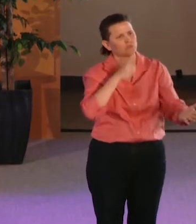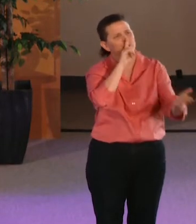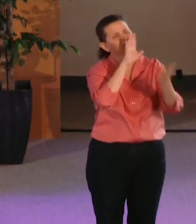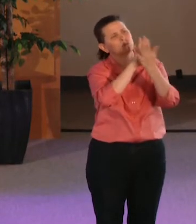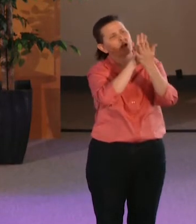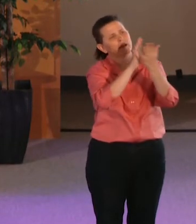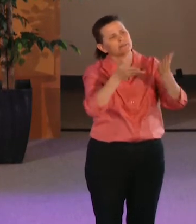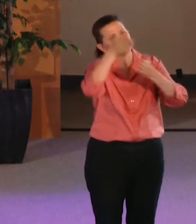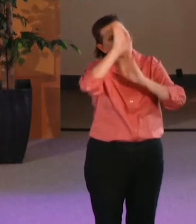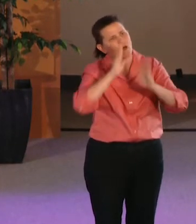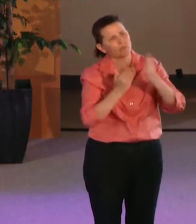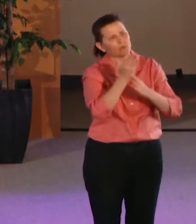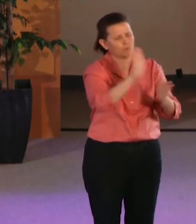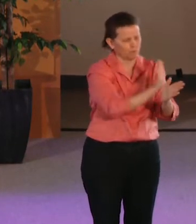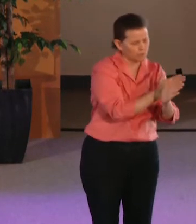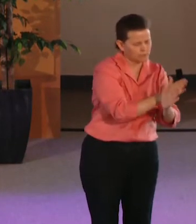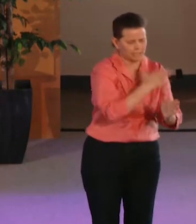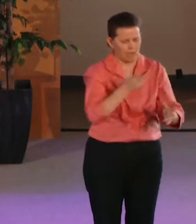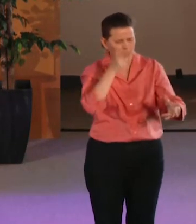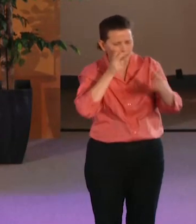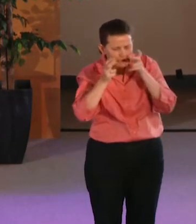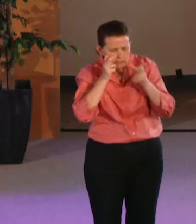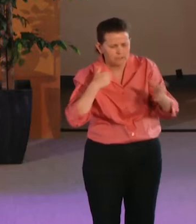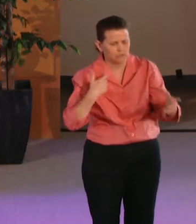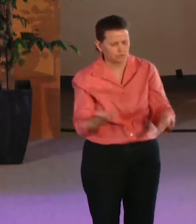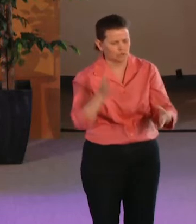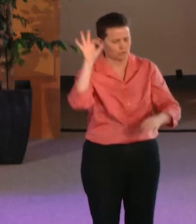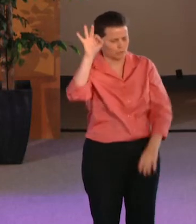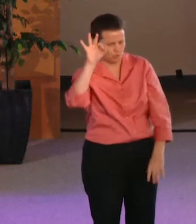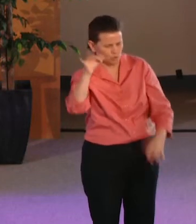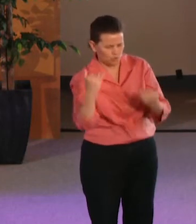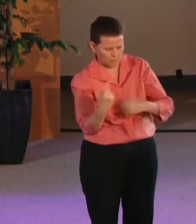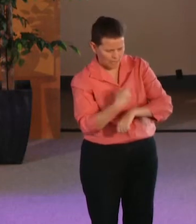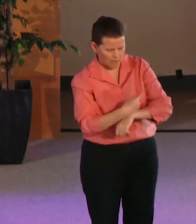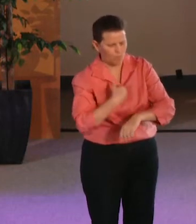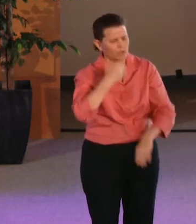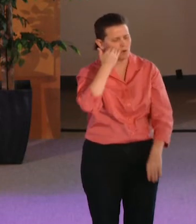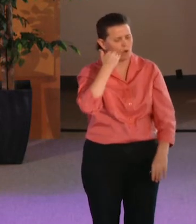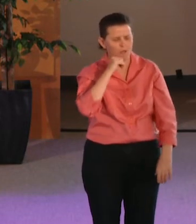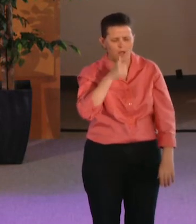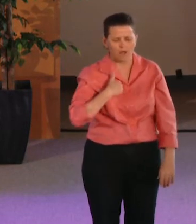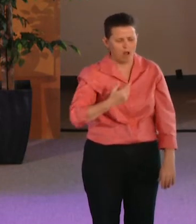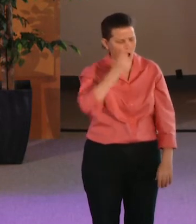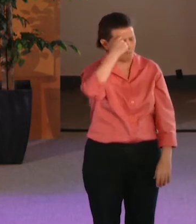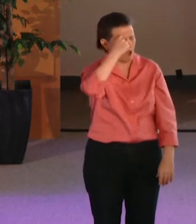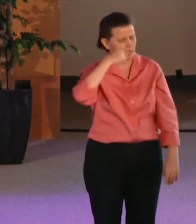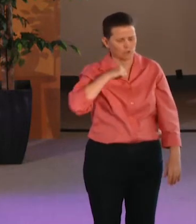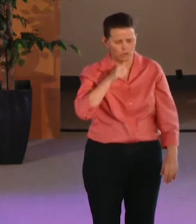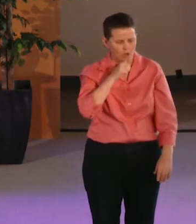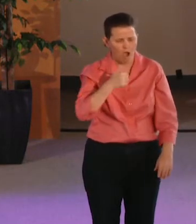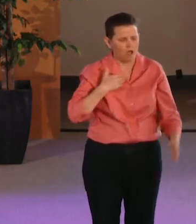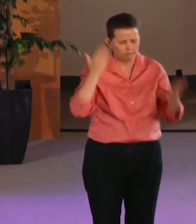may we know that our minds cannot be limited. Our hearts cannot be separate. May we only know